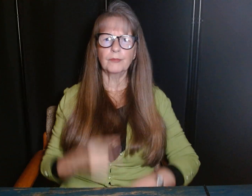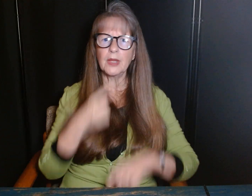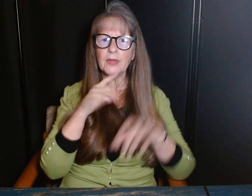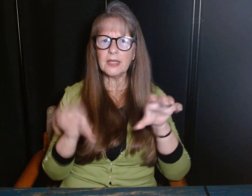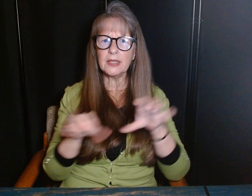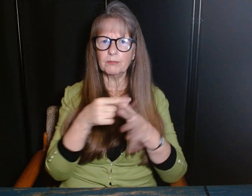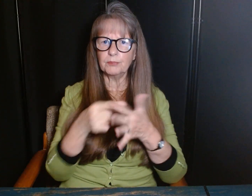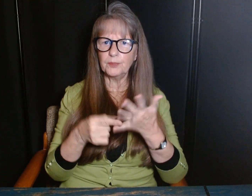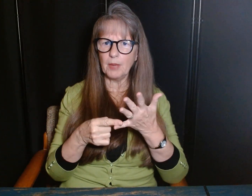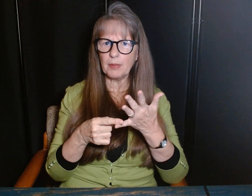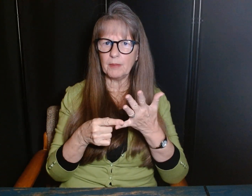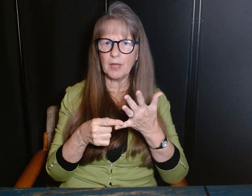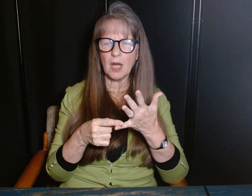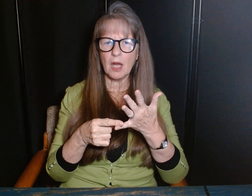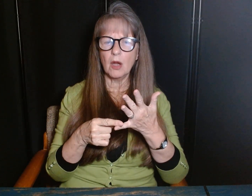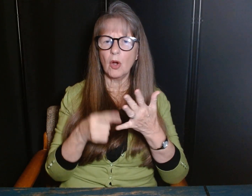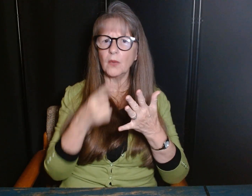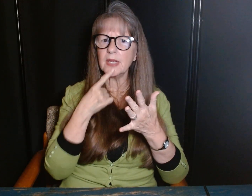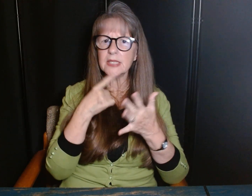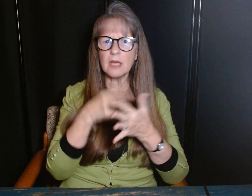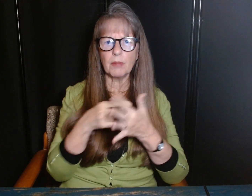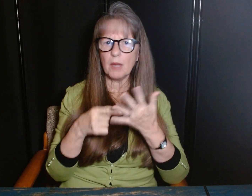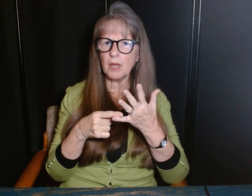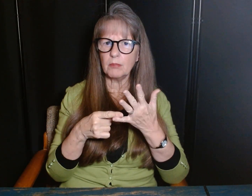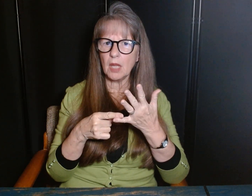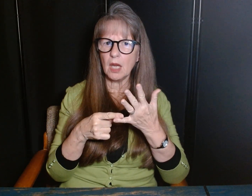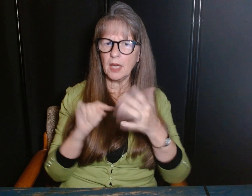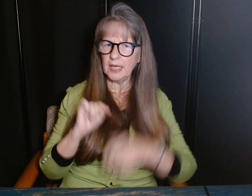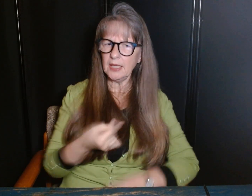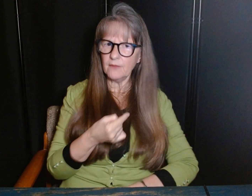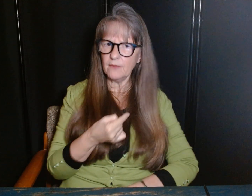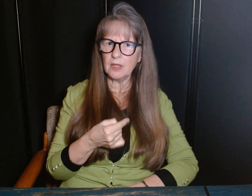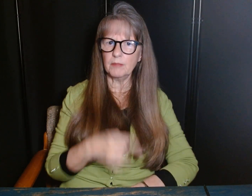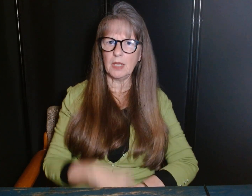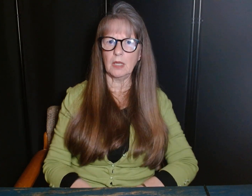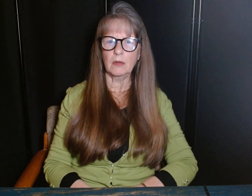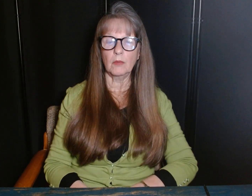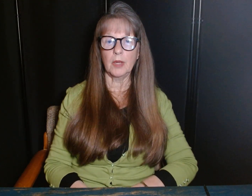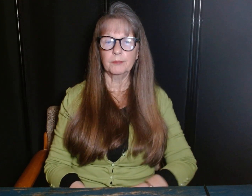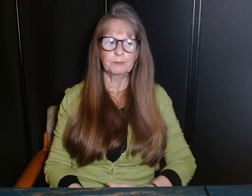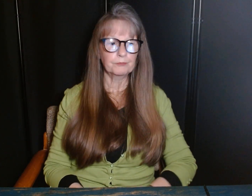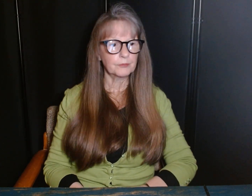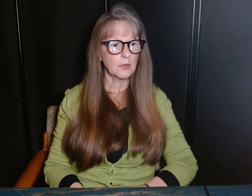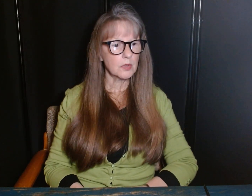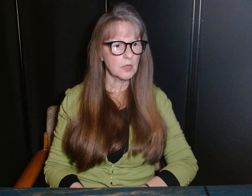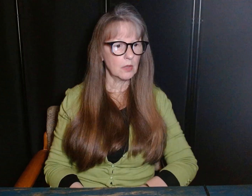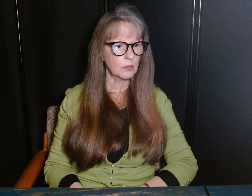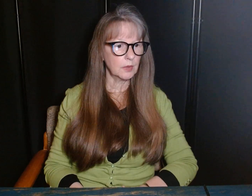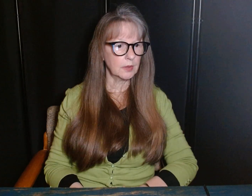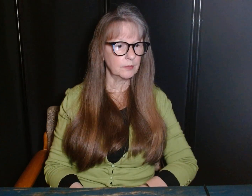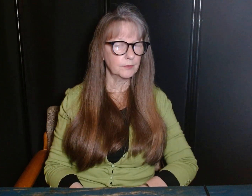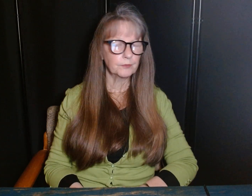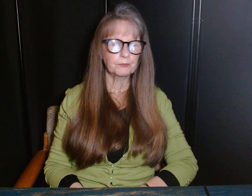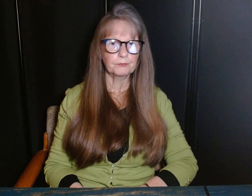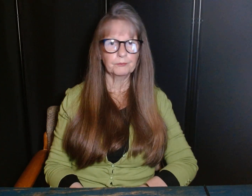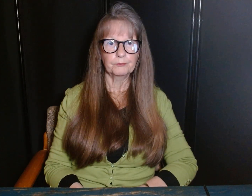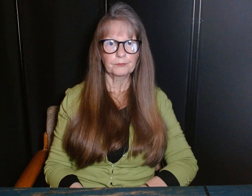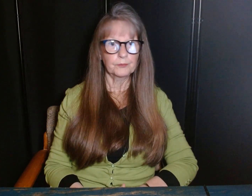They did blah, blah, blah. Or they said blah, blah, blah. And it offended me, right? So,